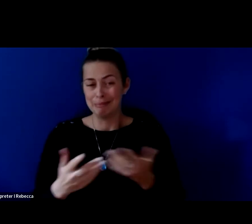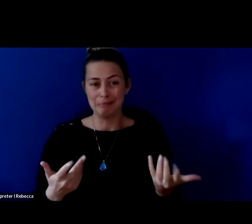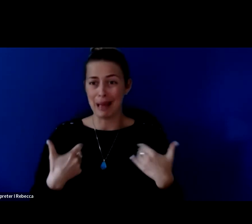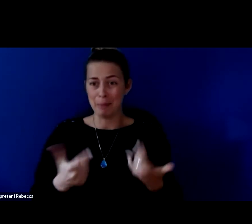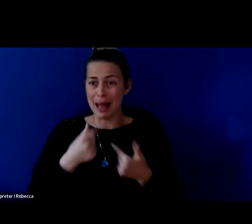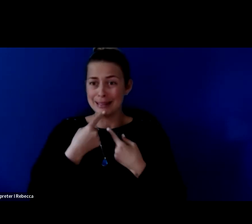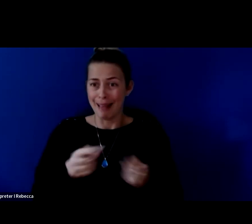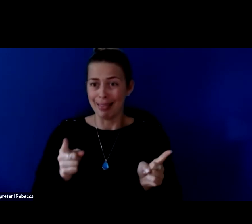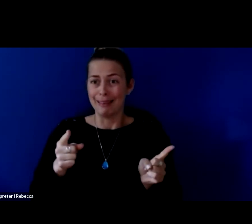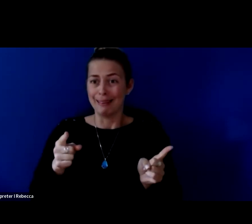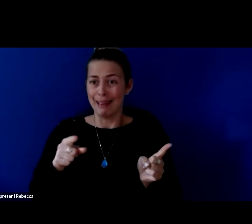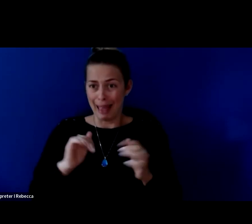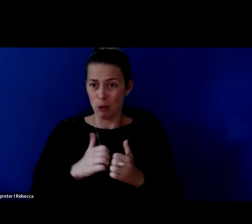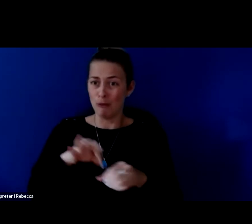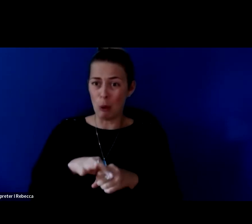to vote.